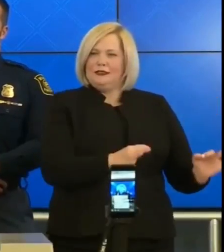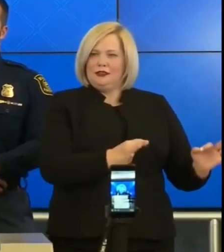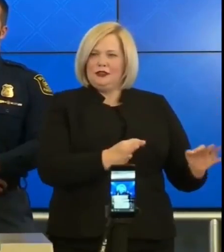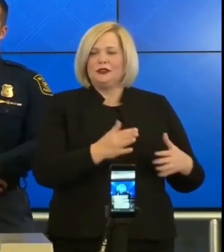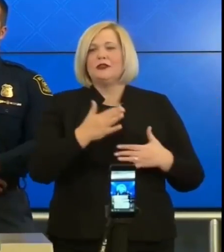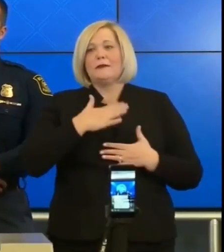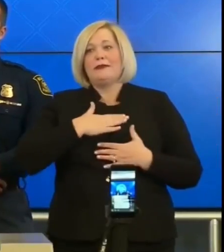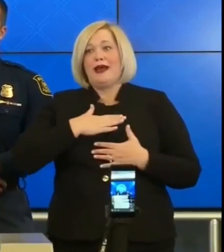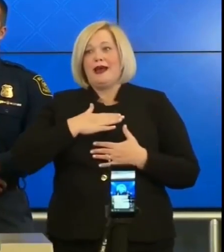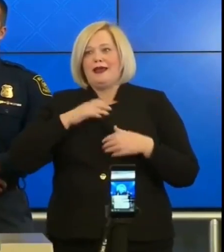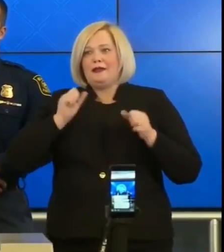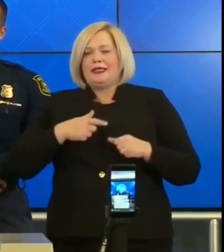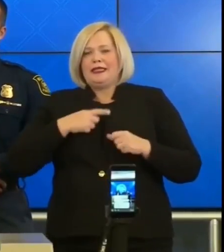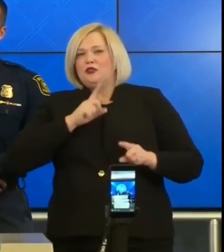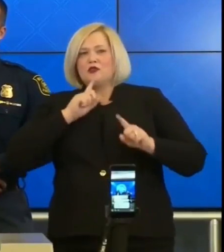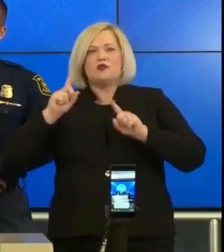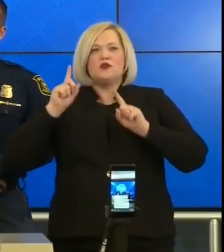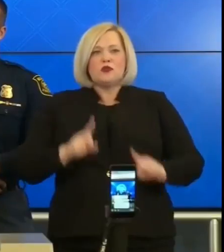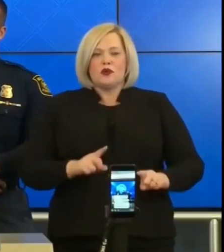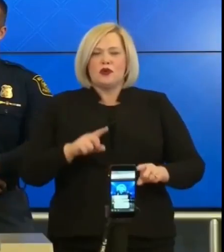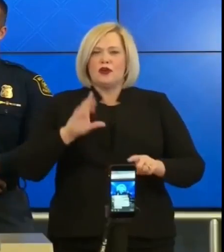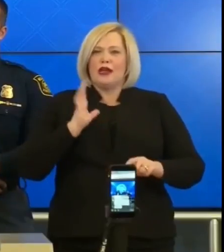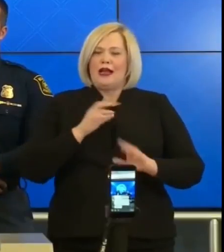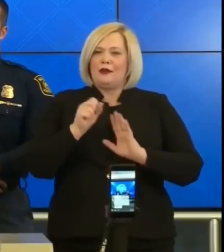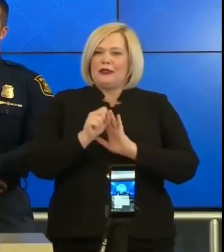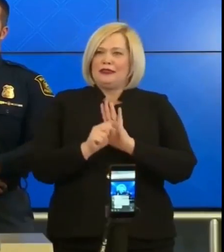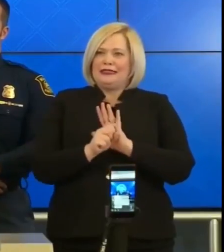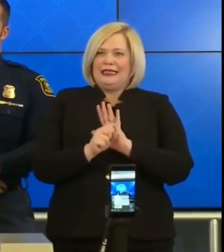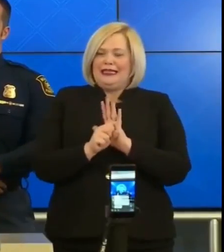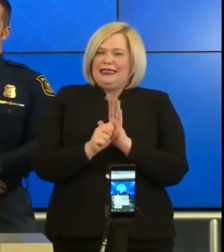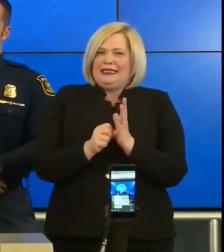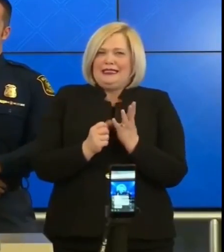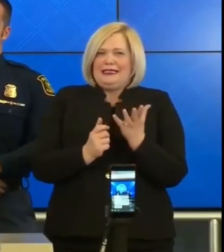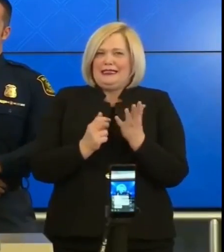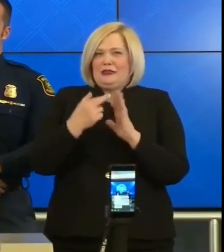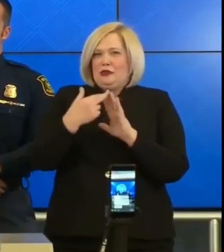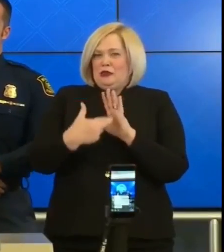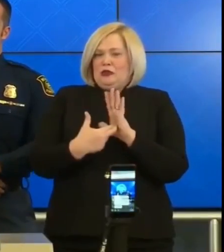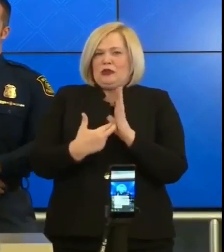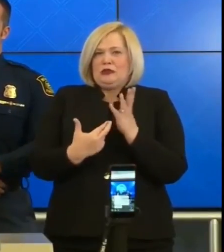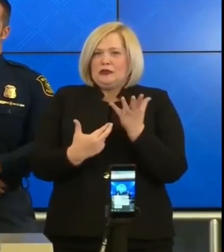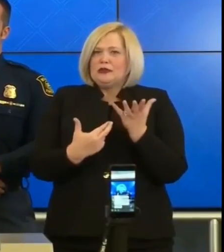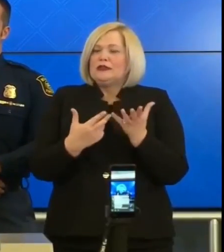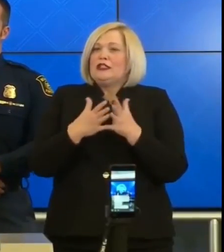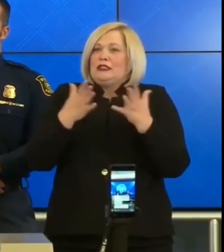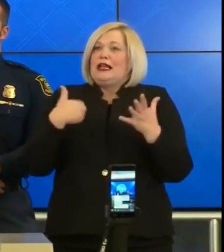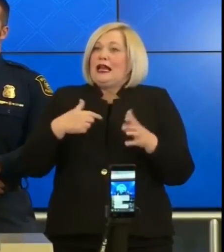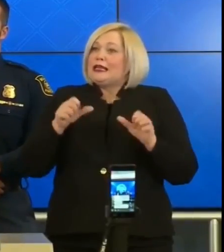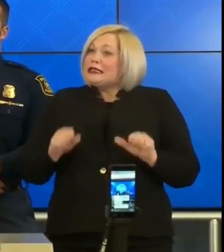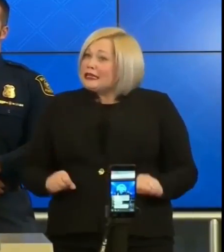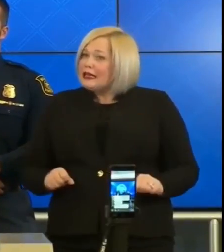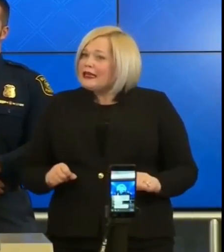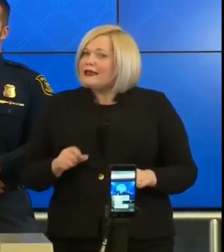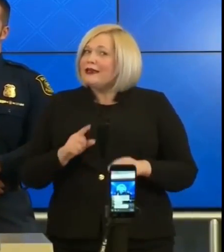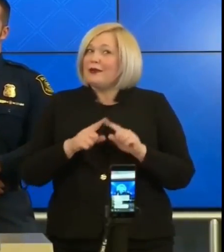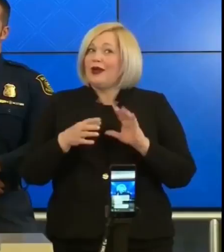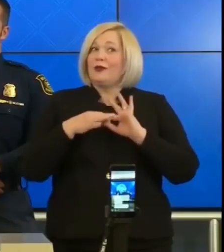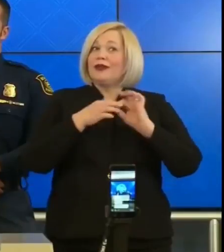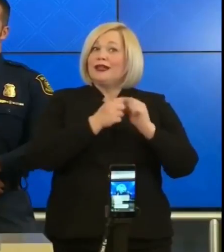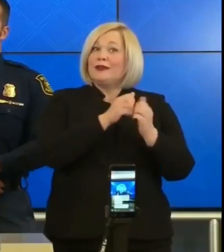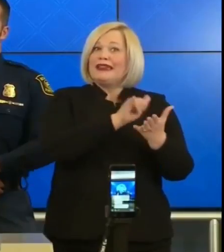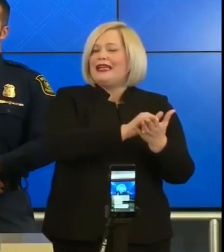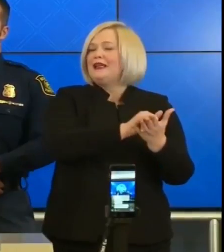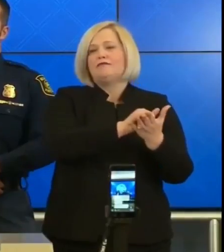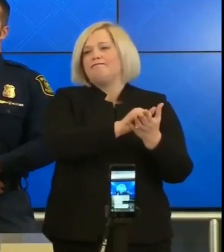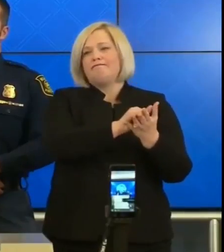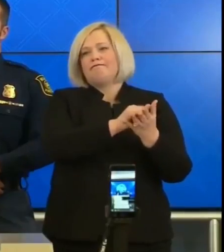to order certain things within our state borders is, you know, there is a lot that I can do, but on that front, it